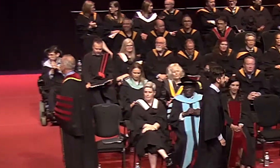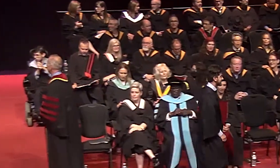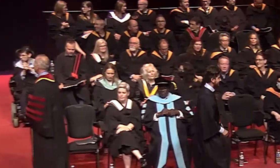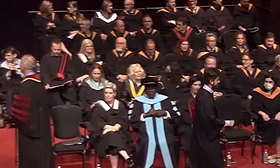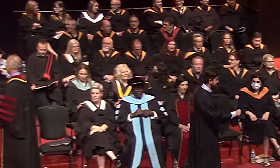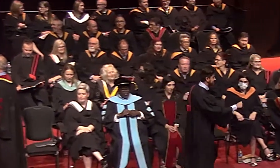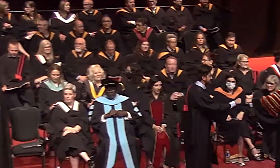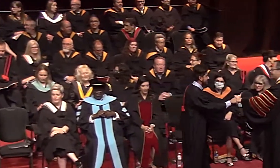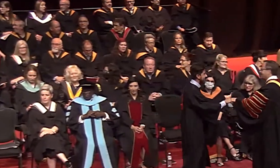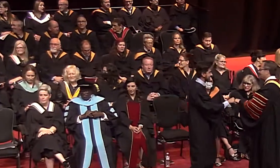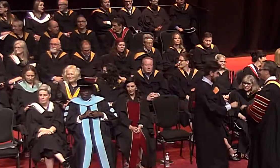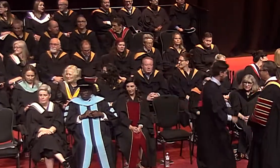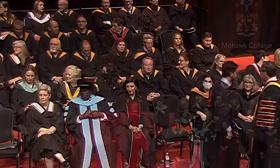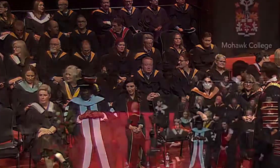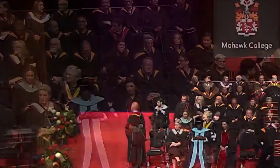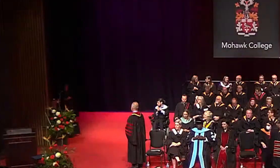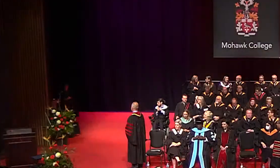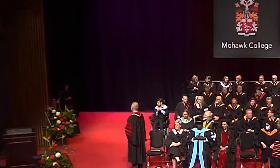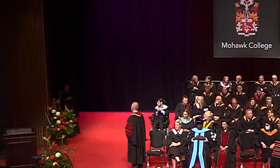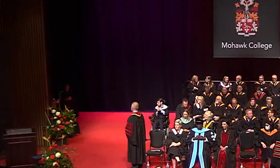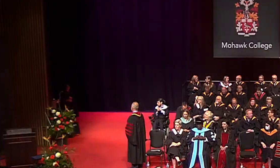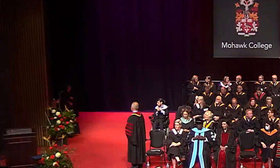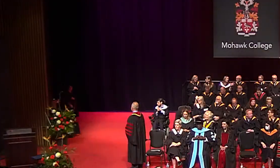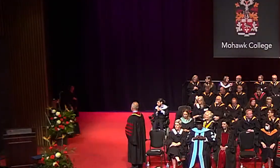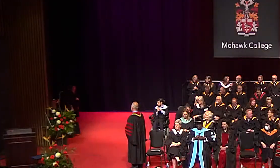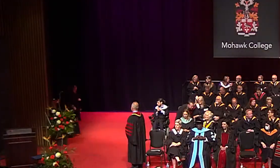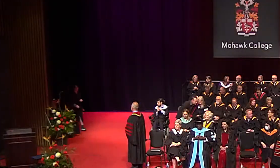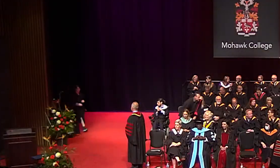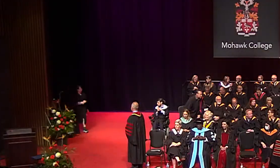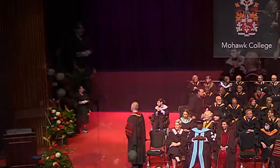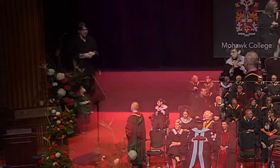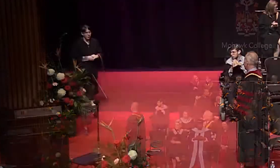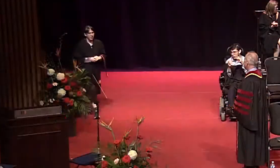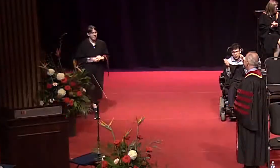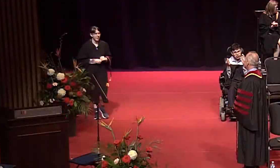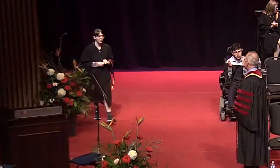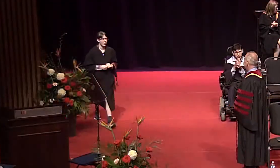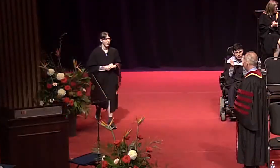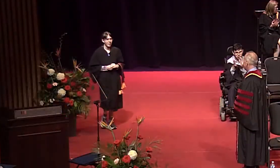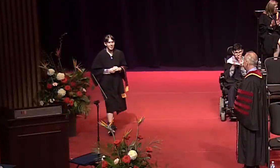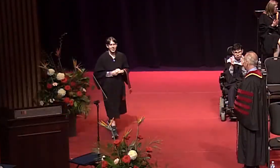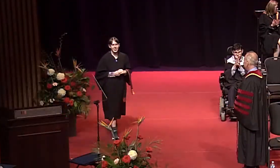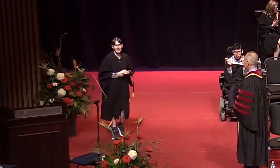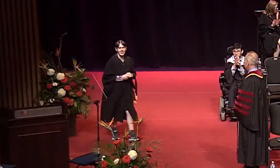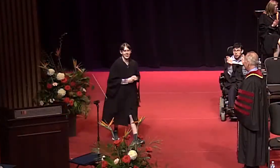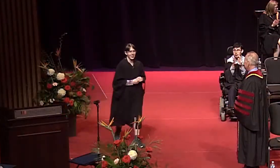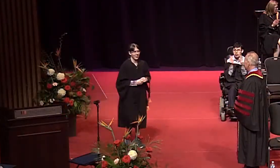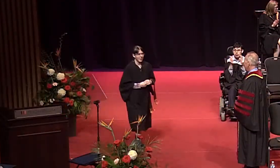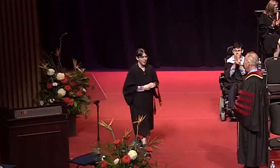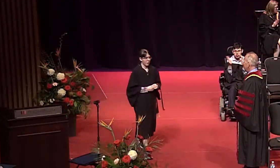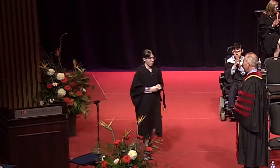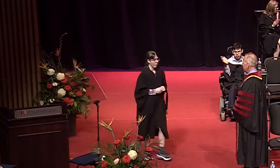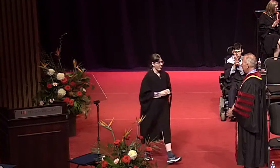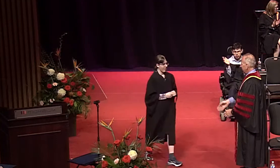Art and Design Foundations. Beatrice Arrowsmith, honors.